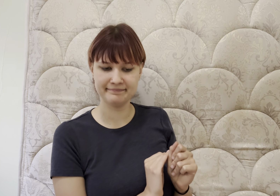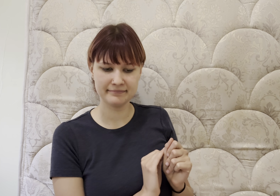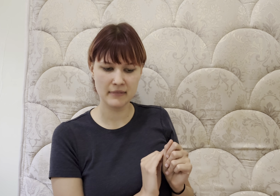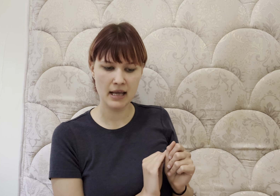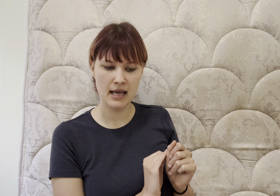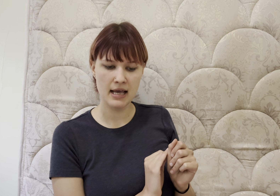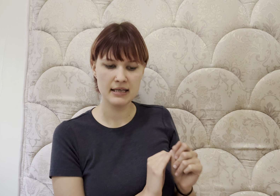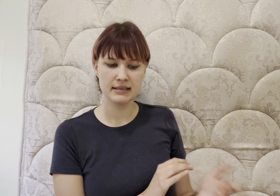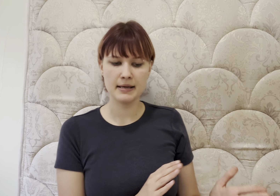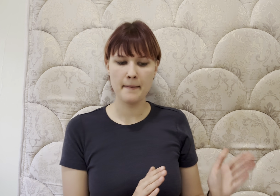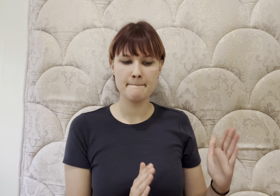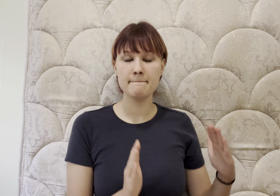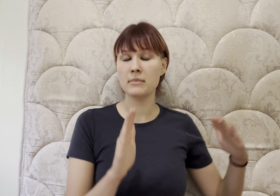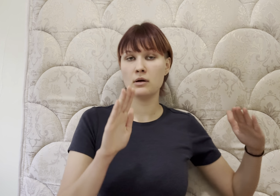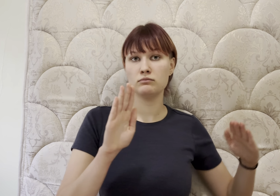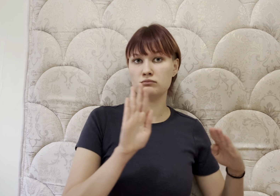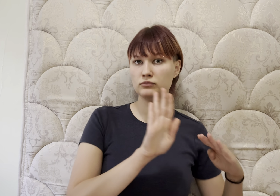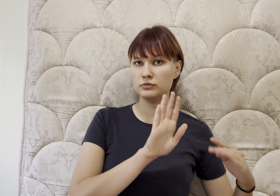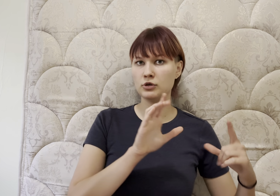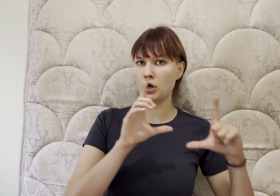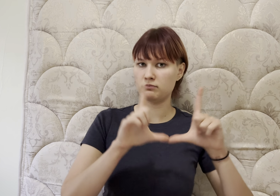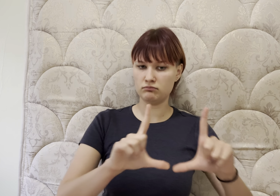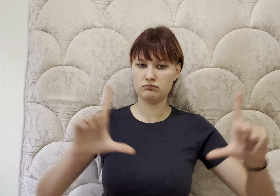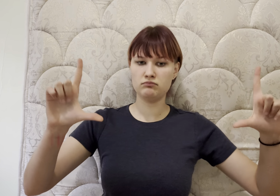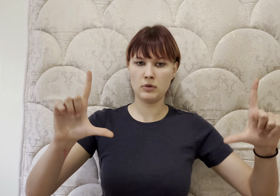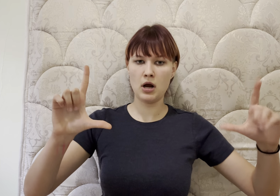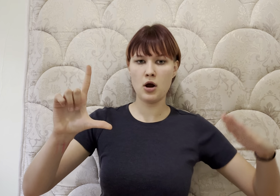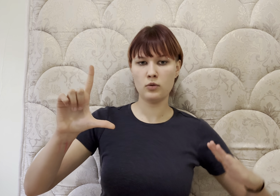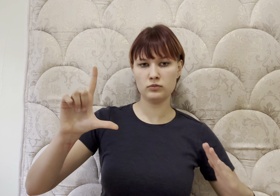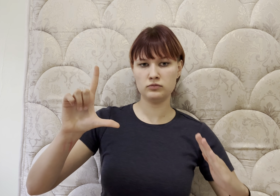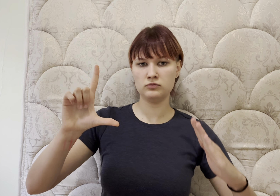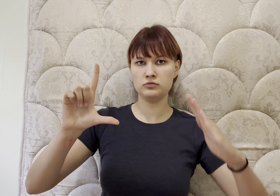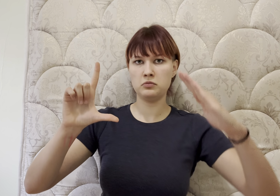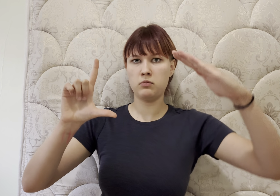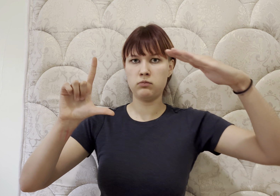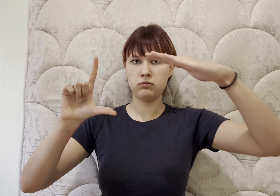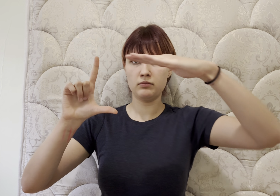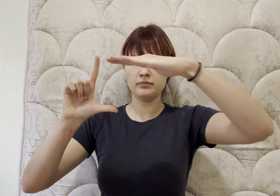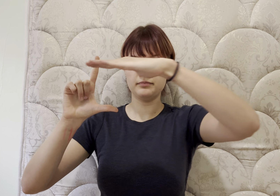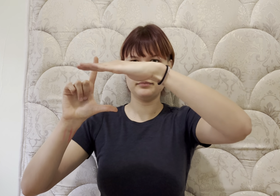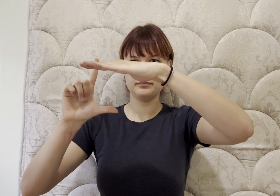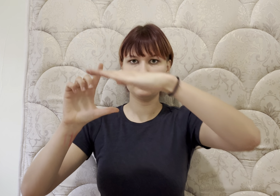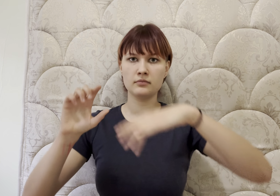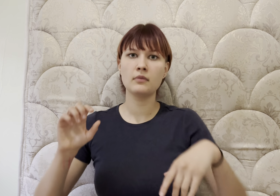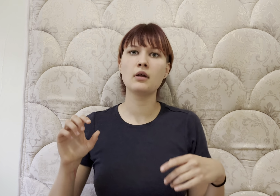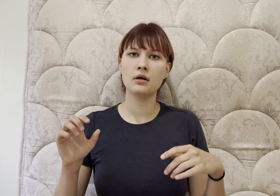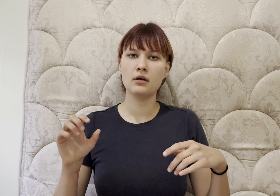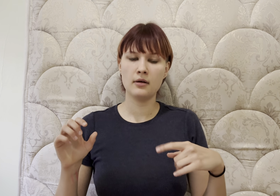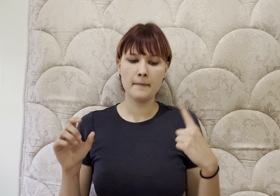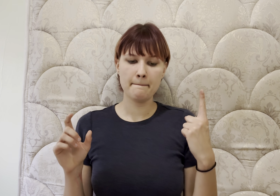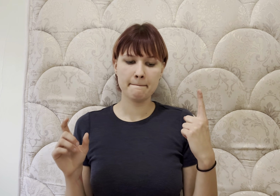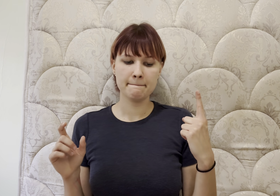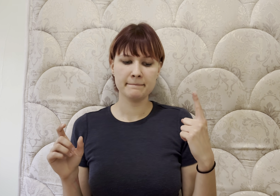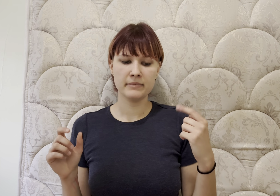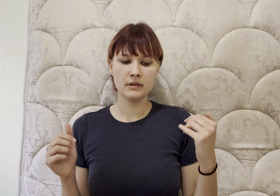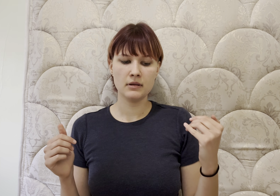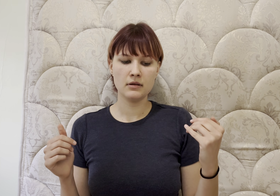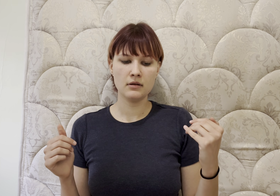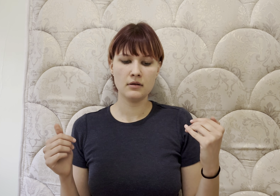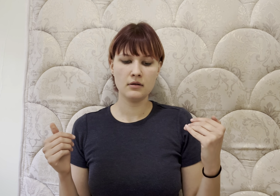talk therapy somebody has gone to. It starts with just 2 psychotherapy sessions and goes to 104. The assumption is you